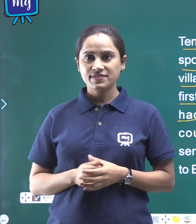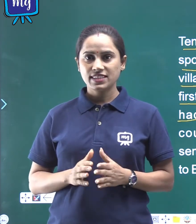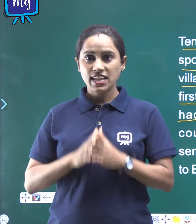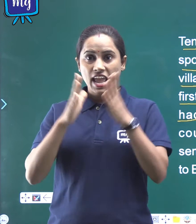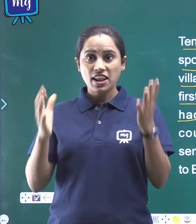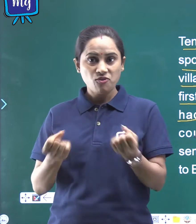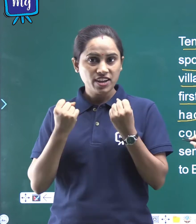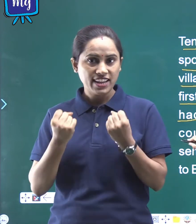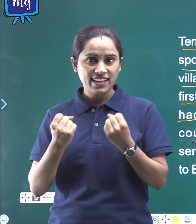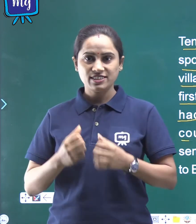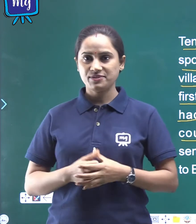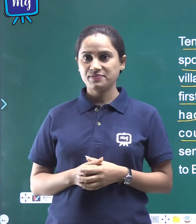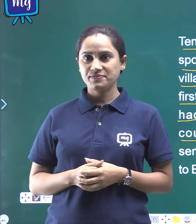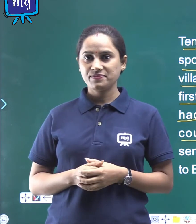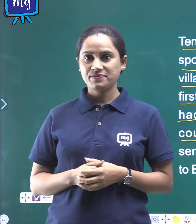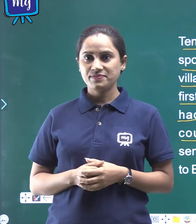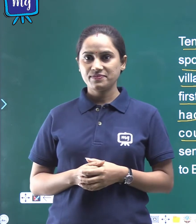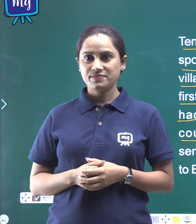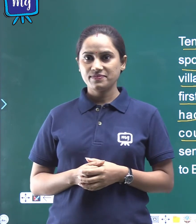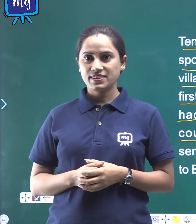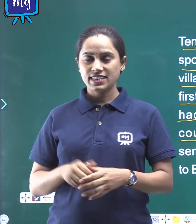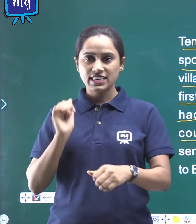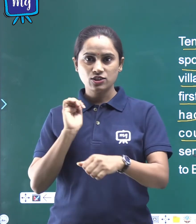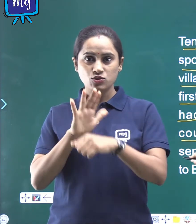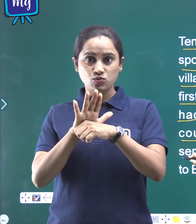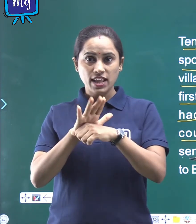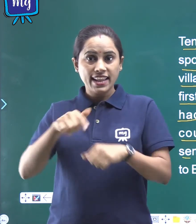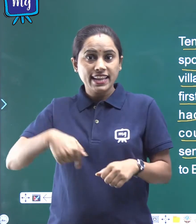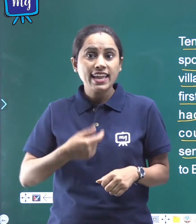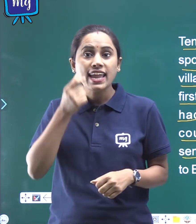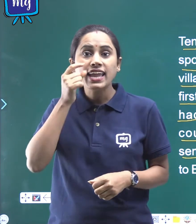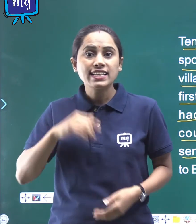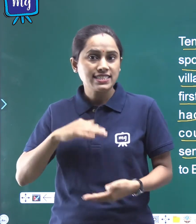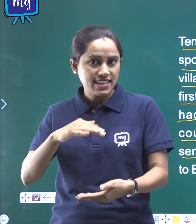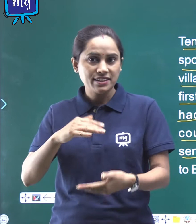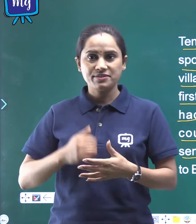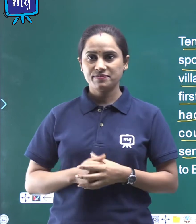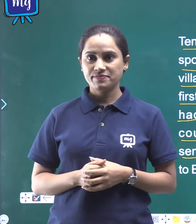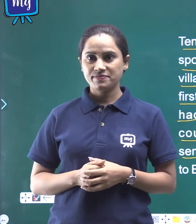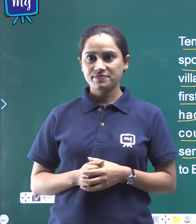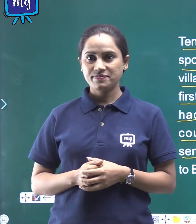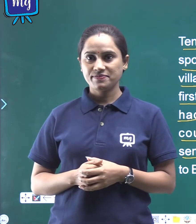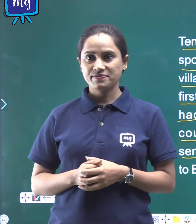enough courage to send his son